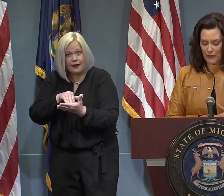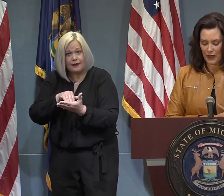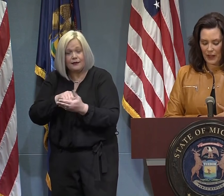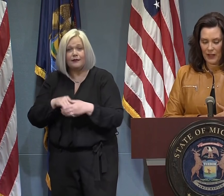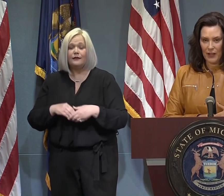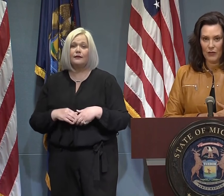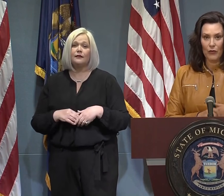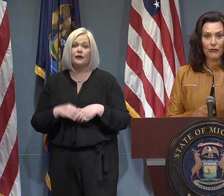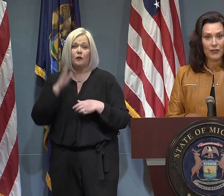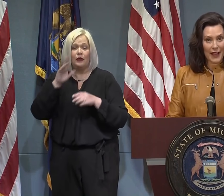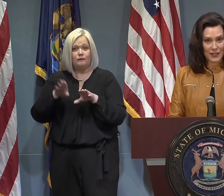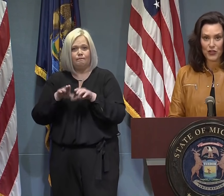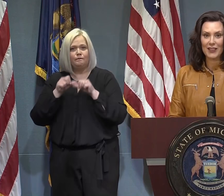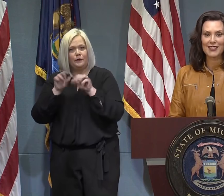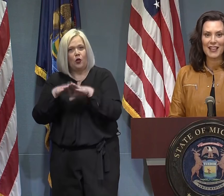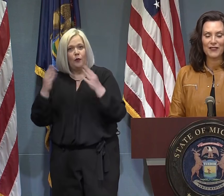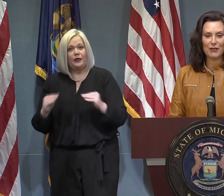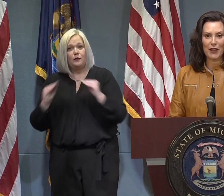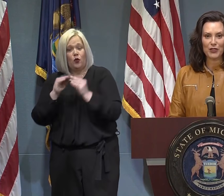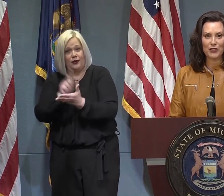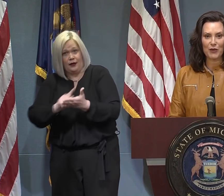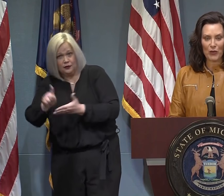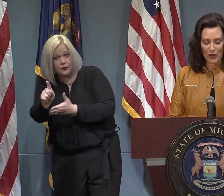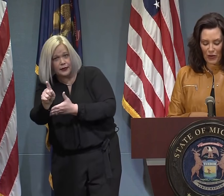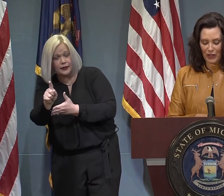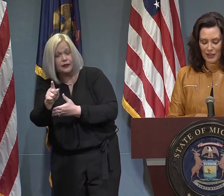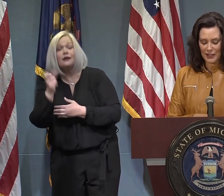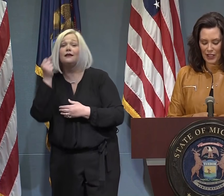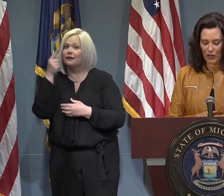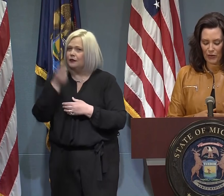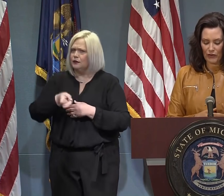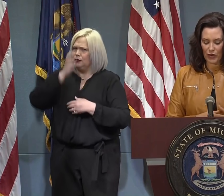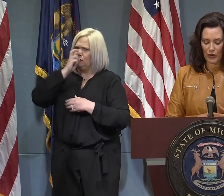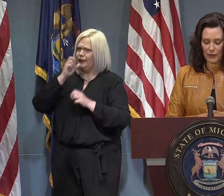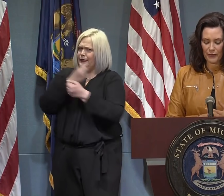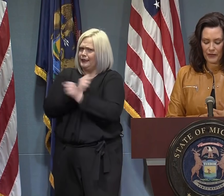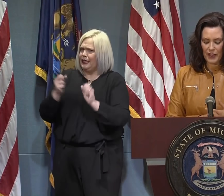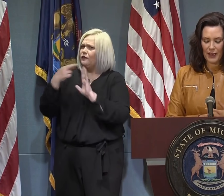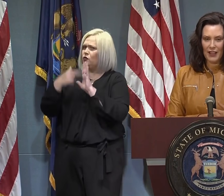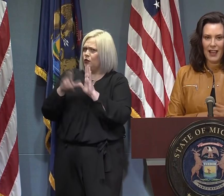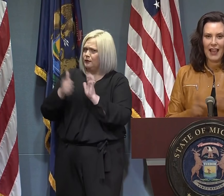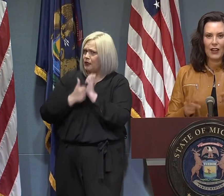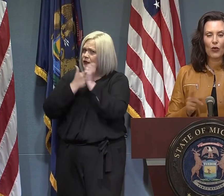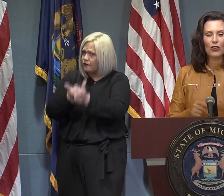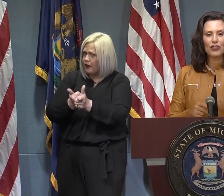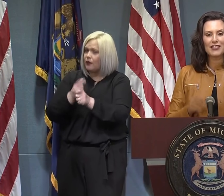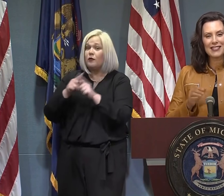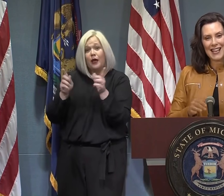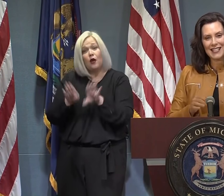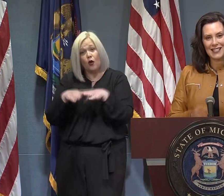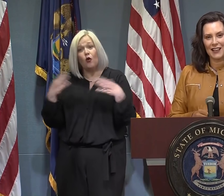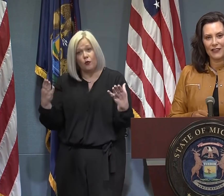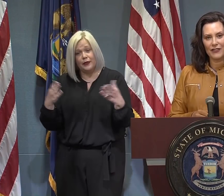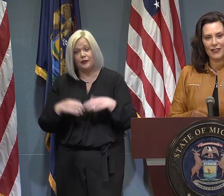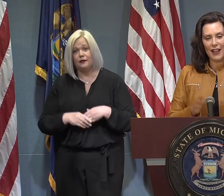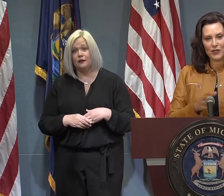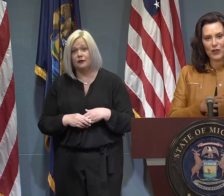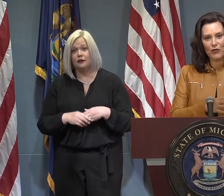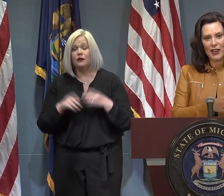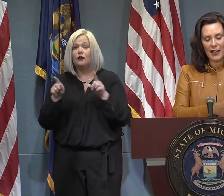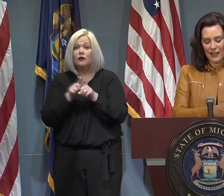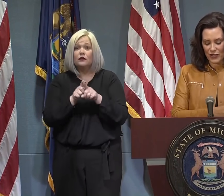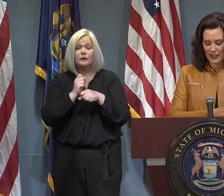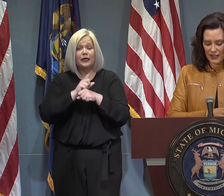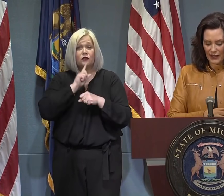after. It has strict safety measures, but we will continue to move forward. And in order to stay safe as